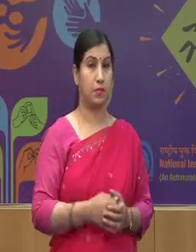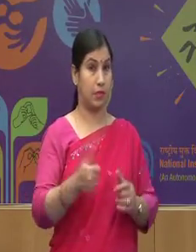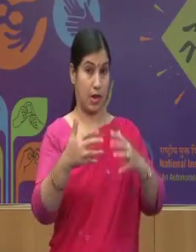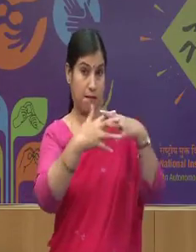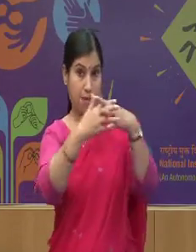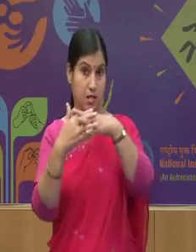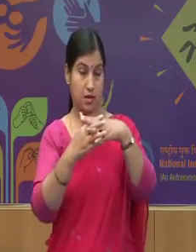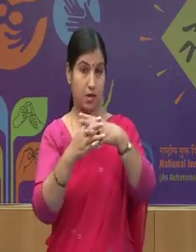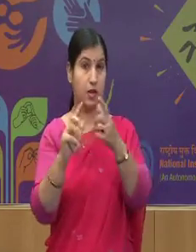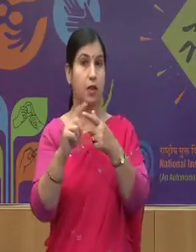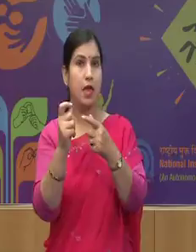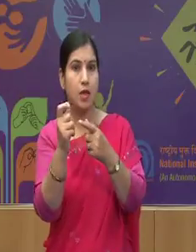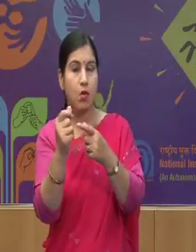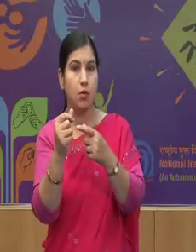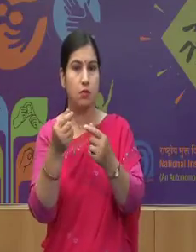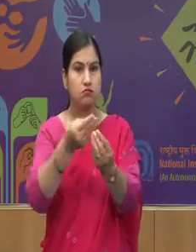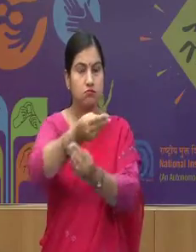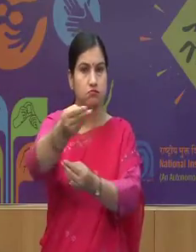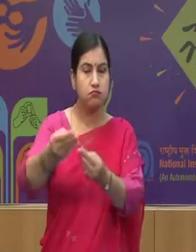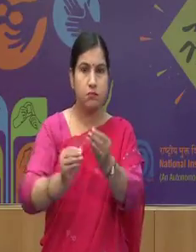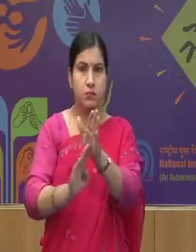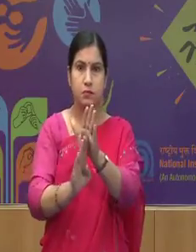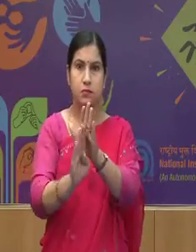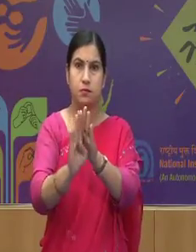American economy developed at a fast speed.